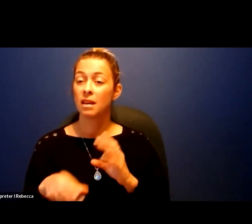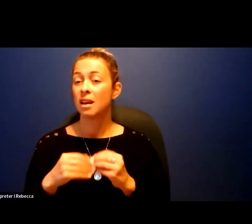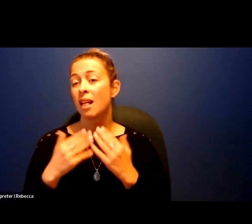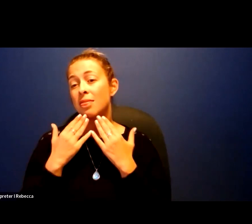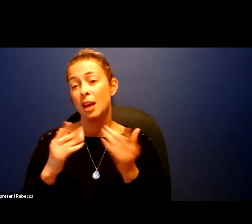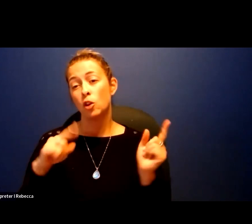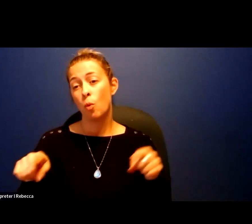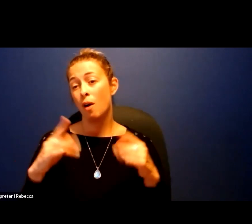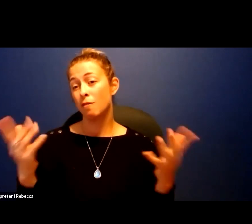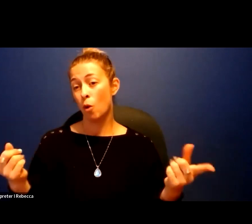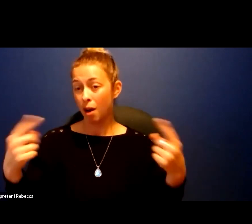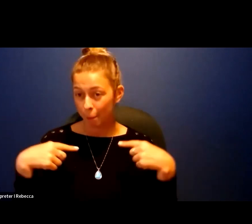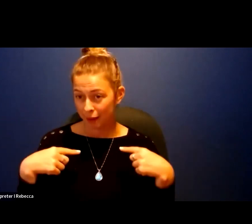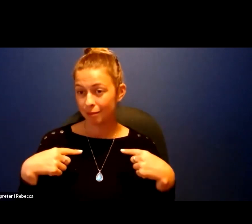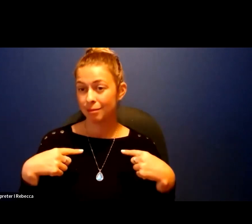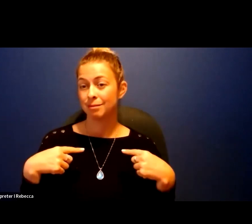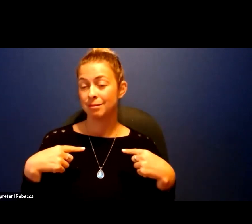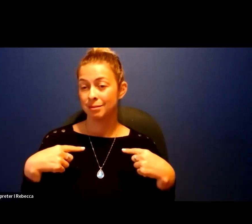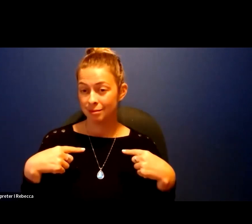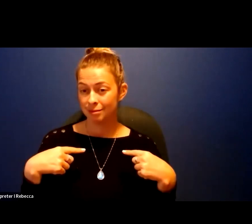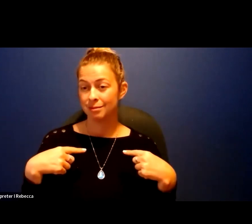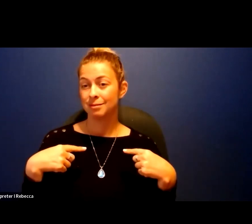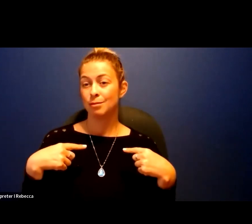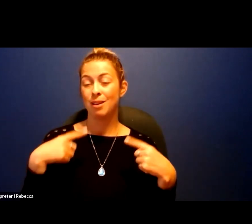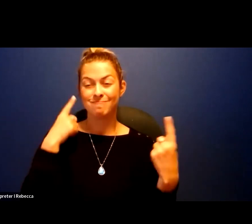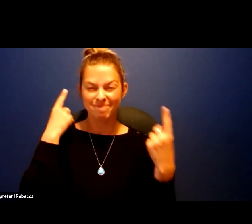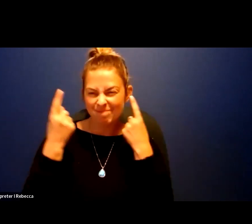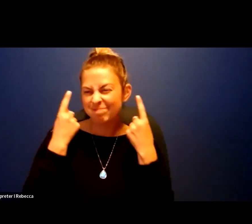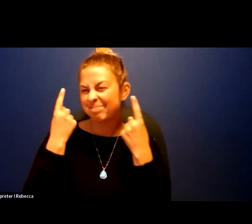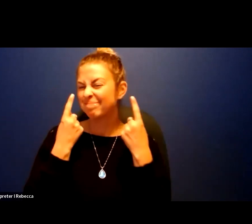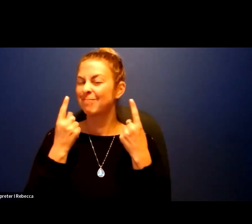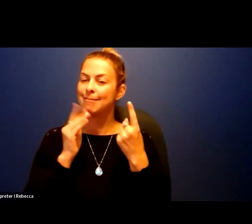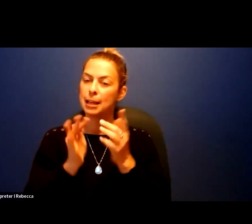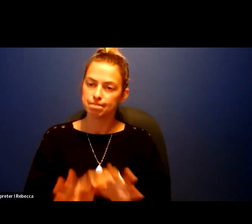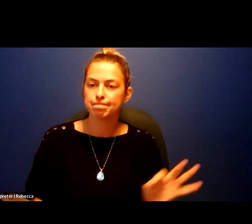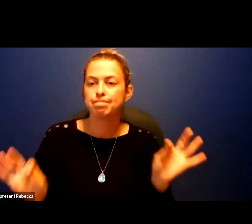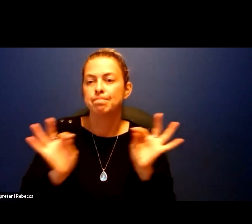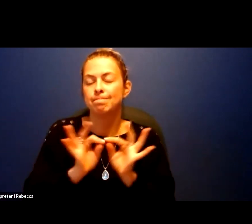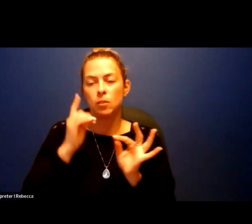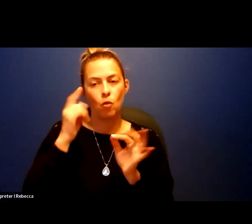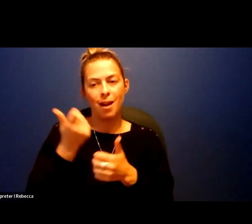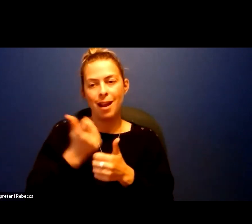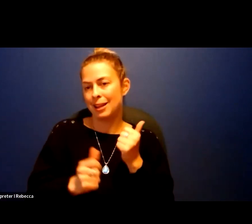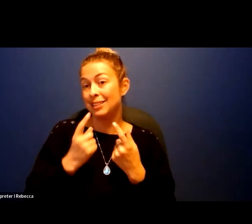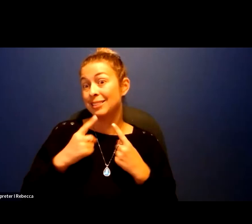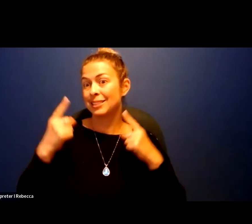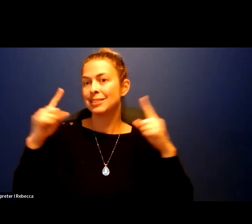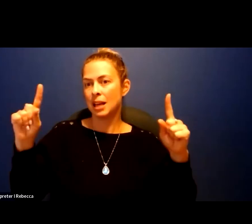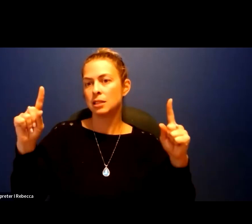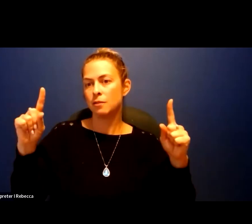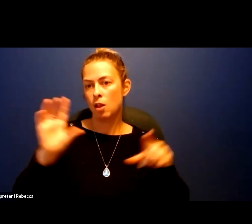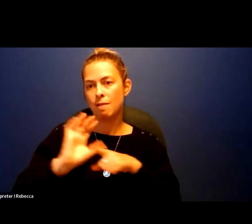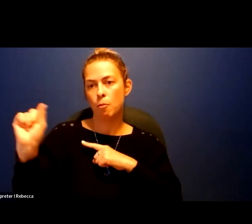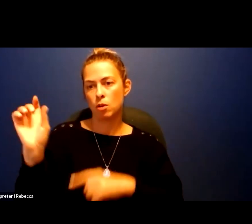for coming. Deliberation is a key part of any successful democracy, any vibrant